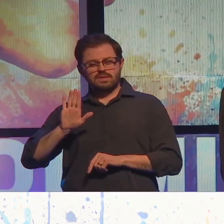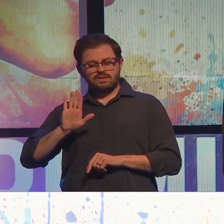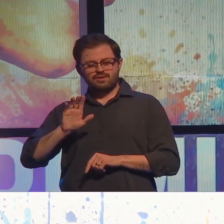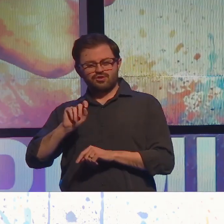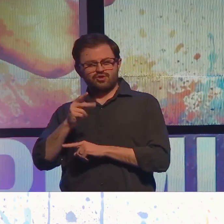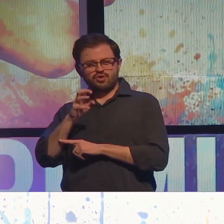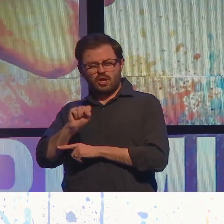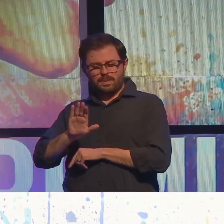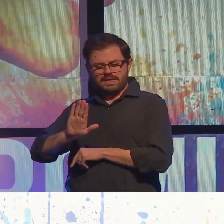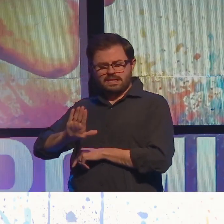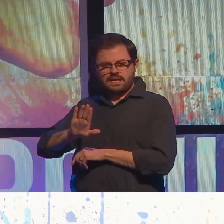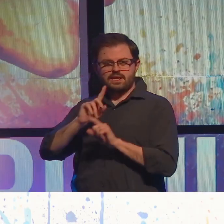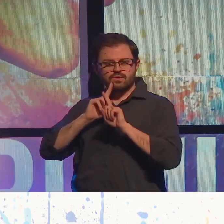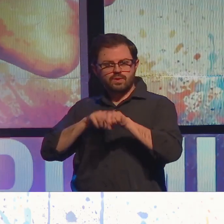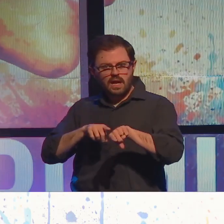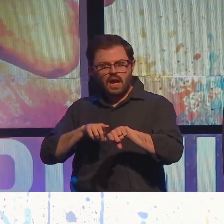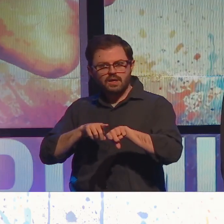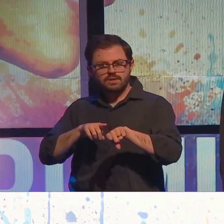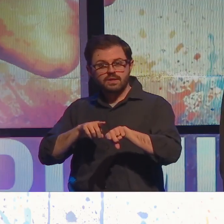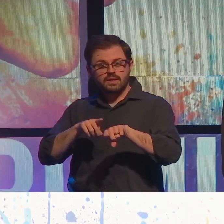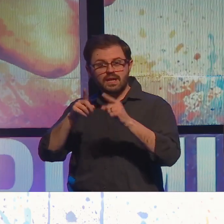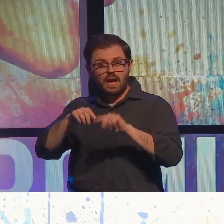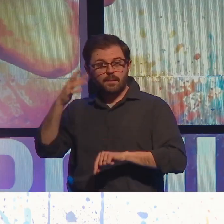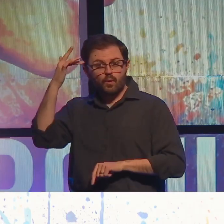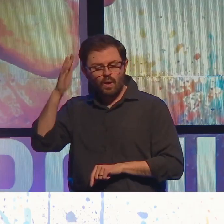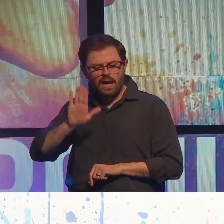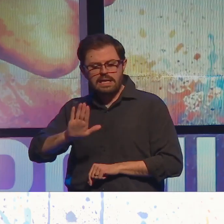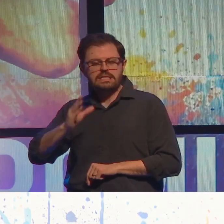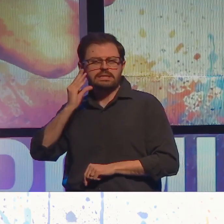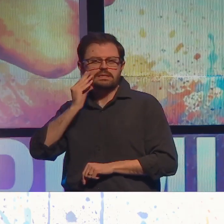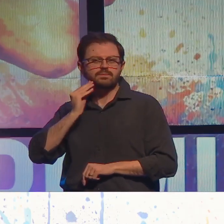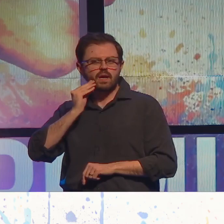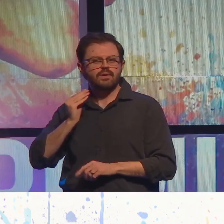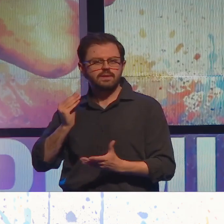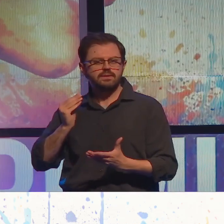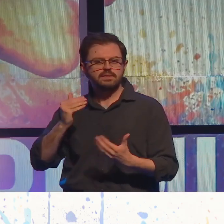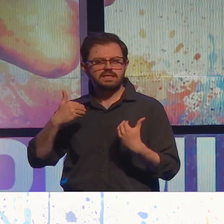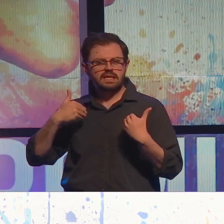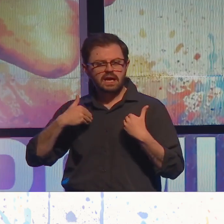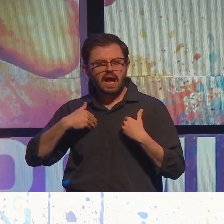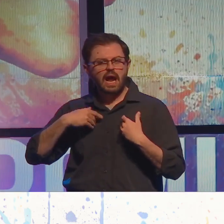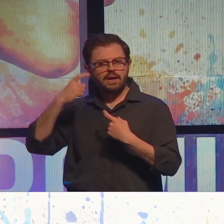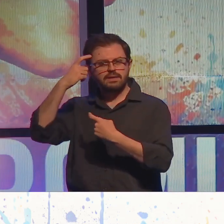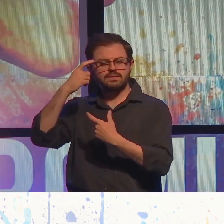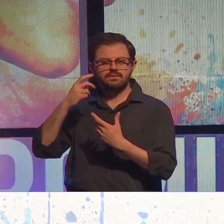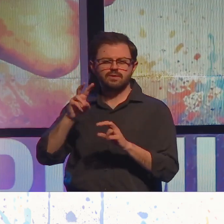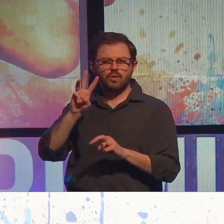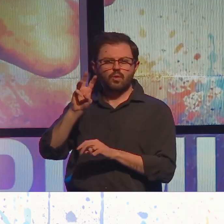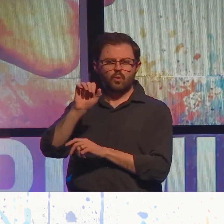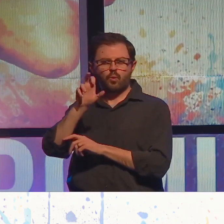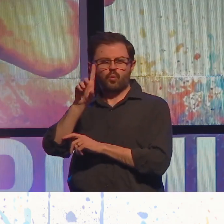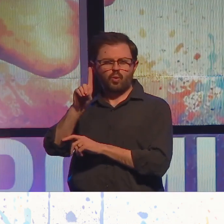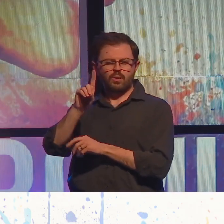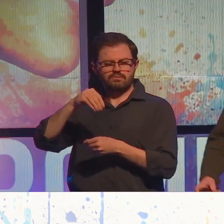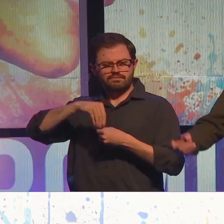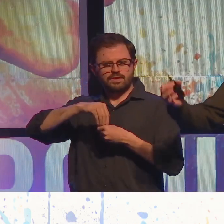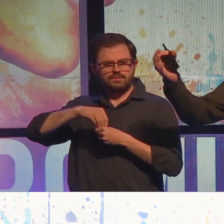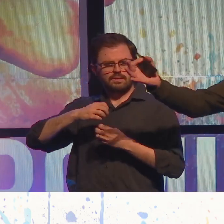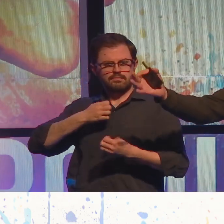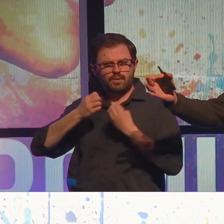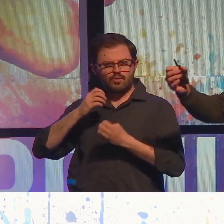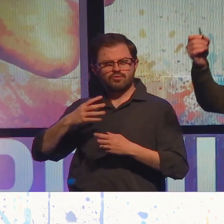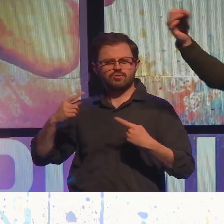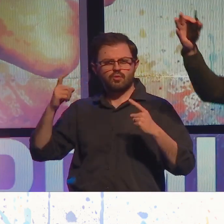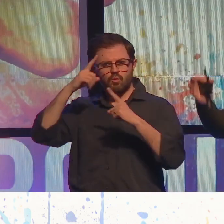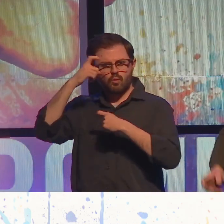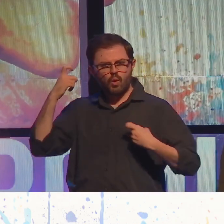a product of his experience. Thomas had a wound, and that wound shows up when the disciples say something